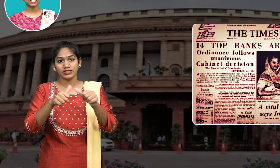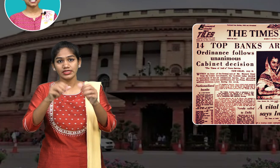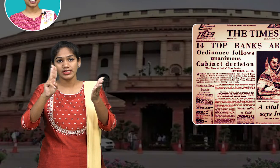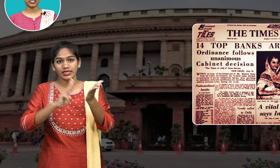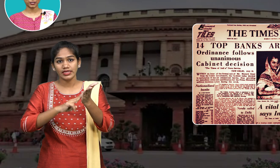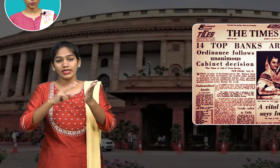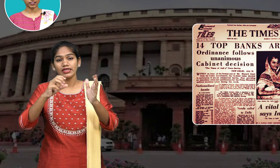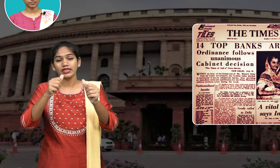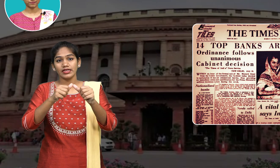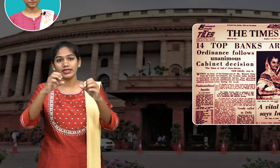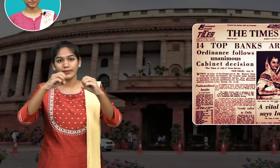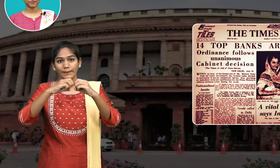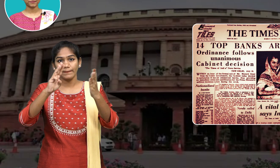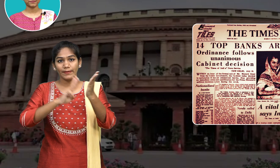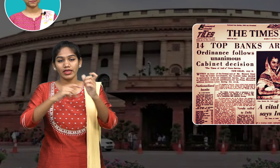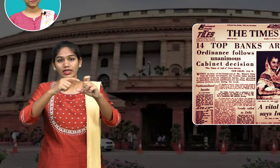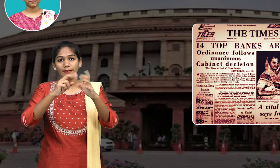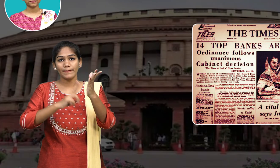in 1971.